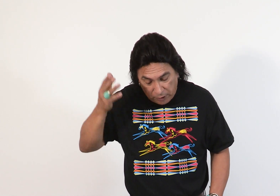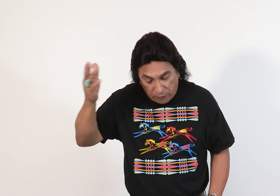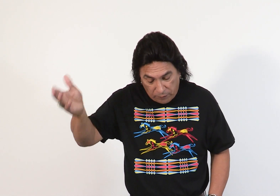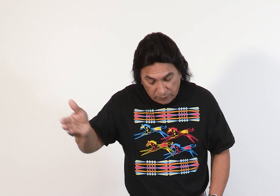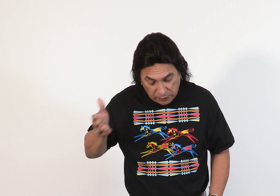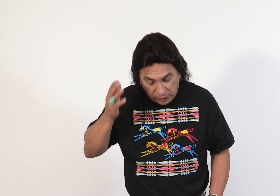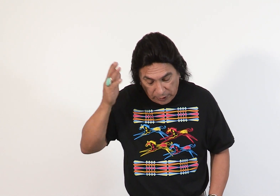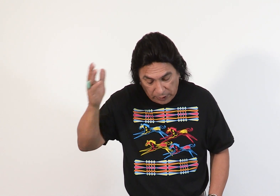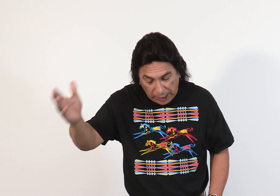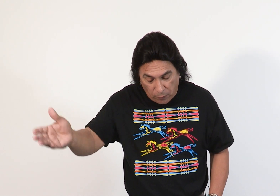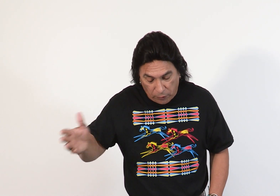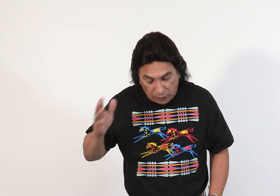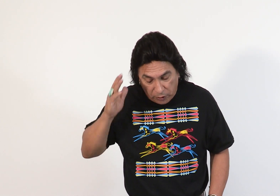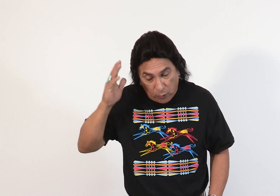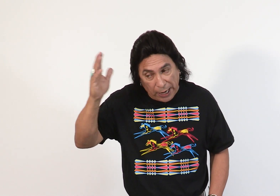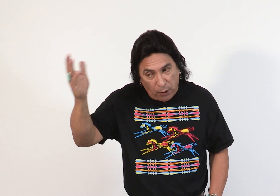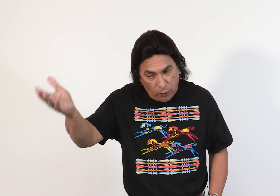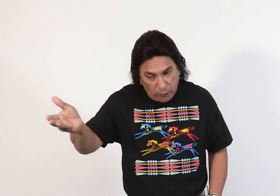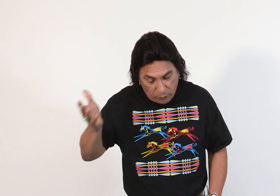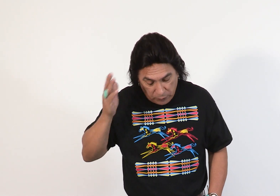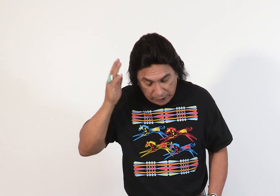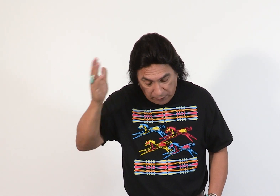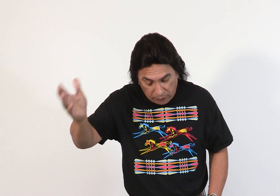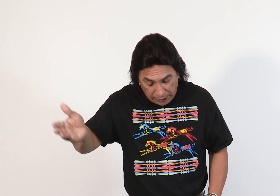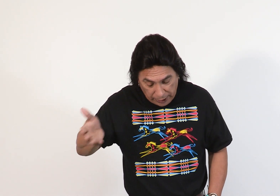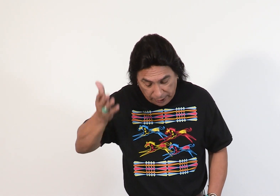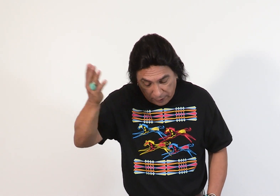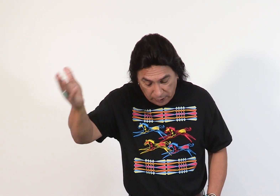forever. It's an outward. You go outward with the hand.